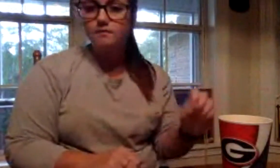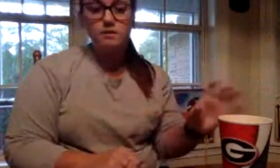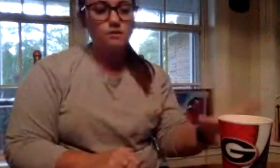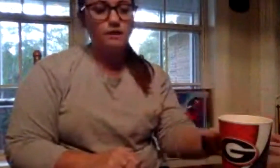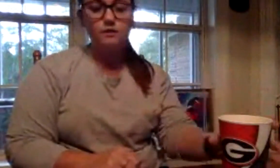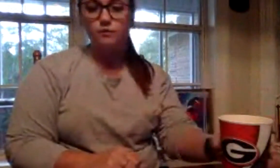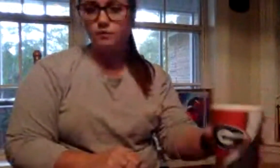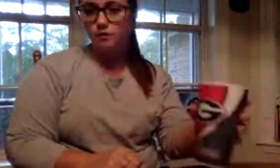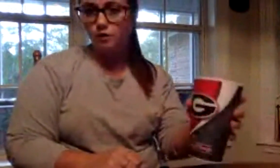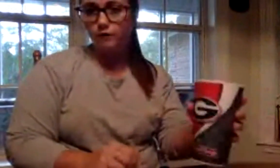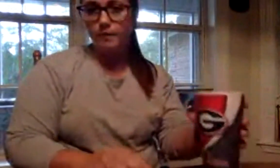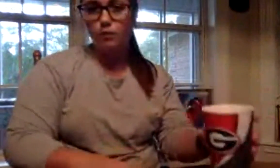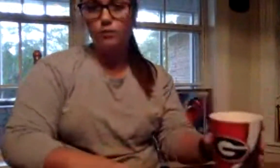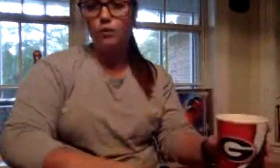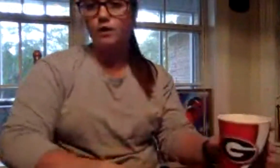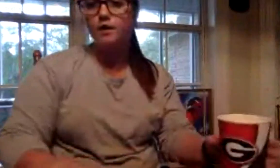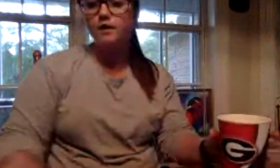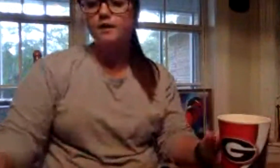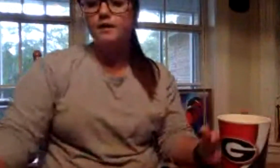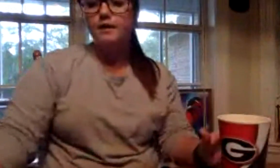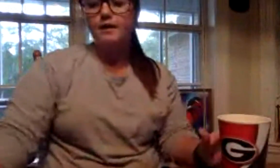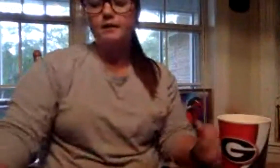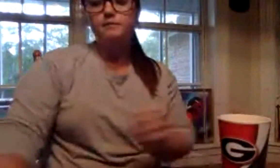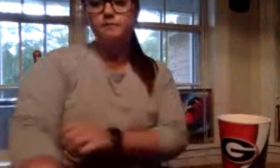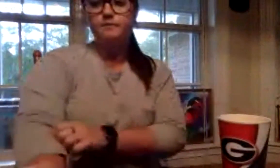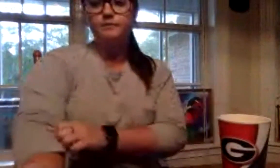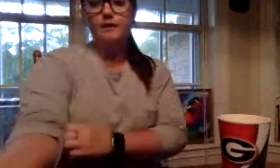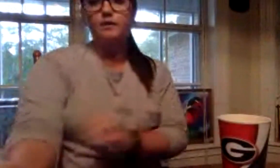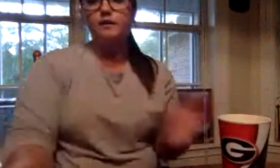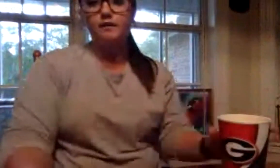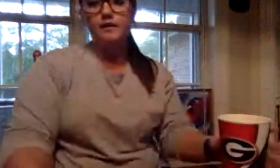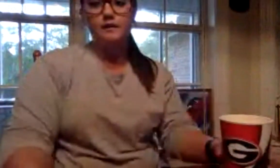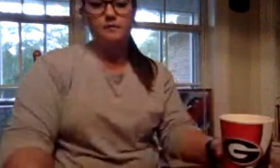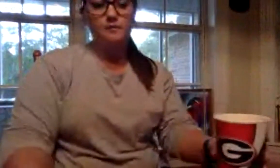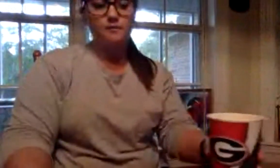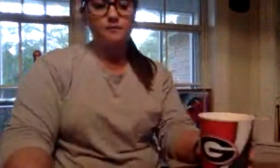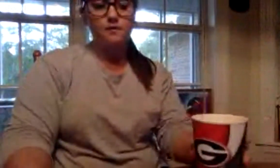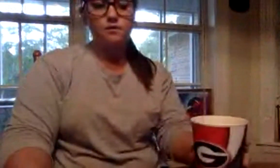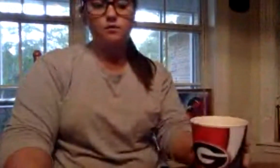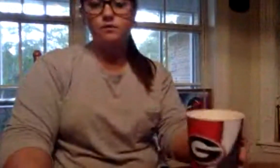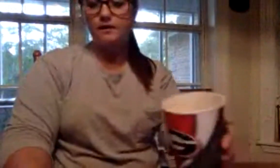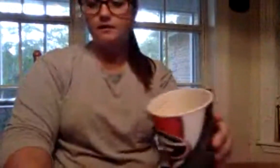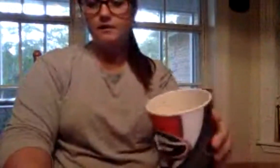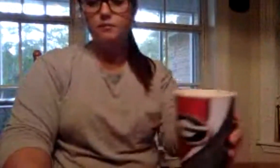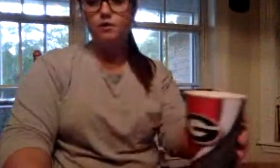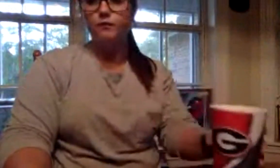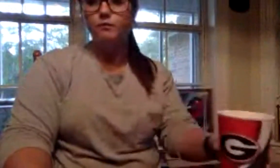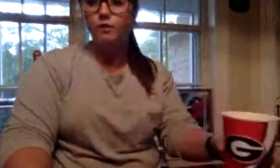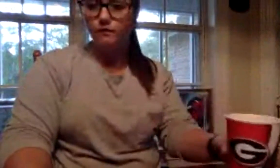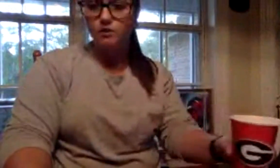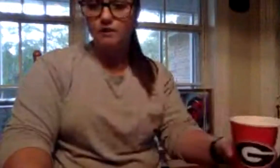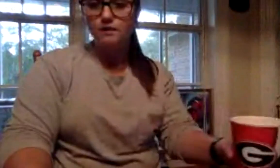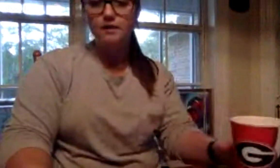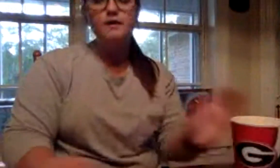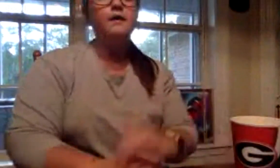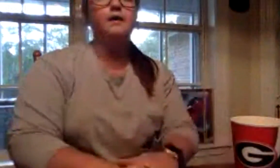so say he was reaching for my water, I would allow him to take a sip, confirm motivation.